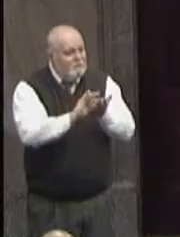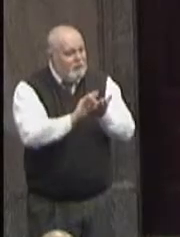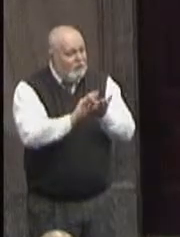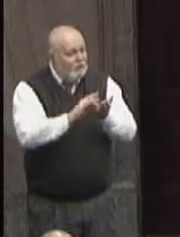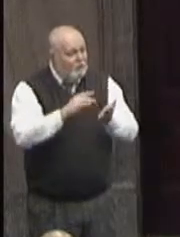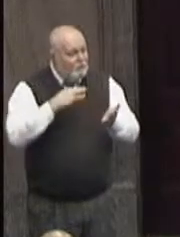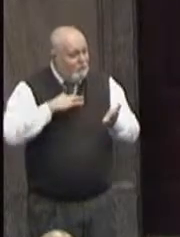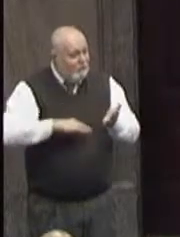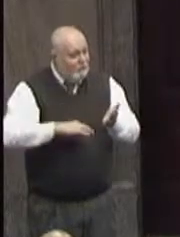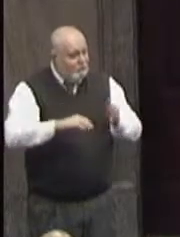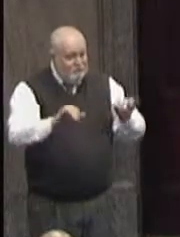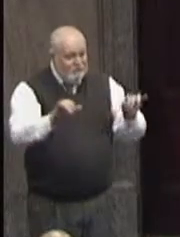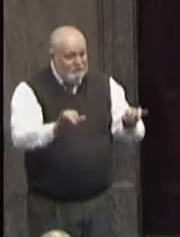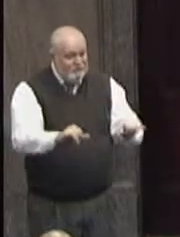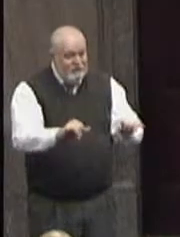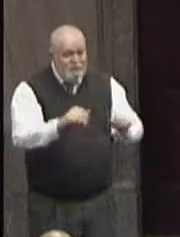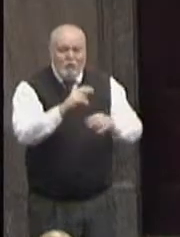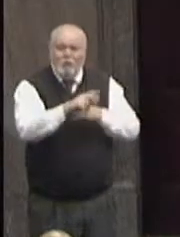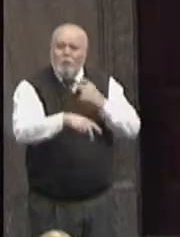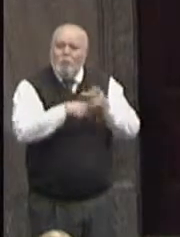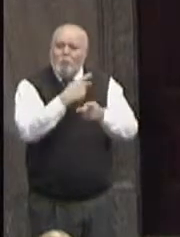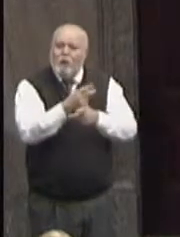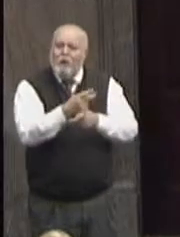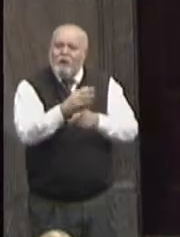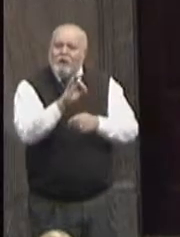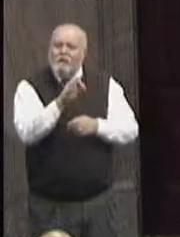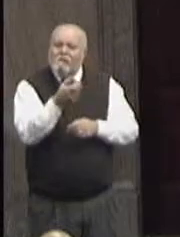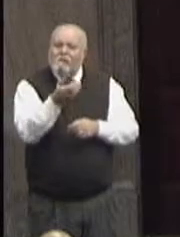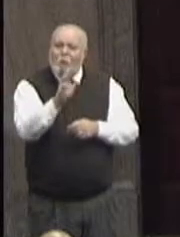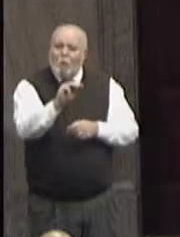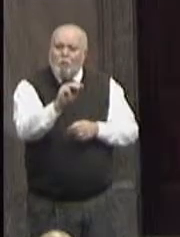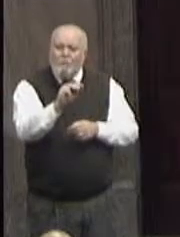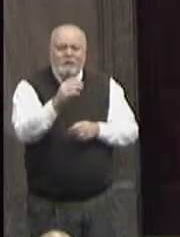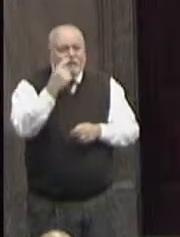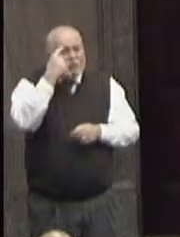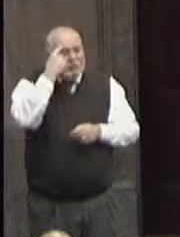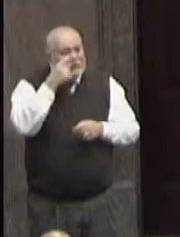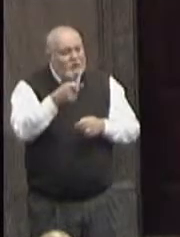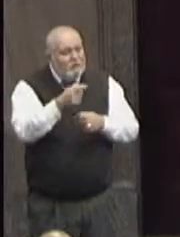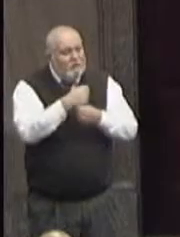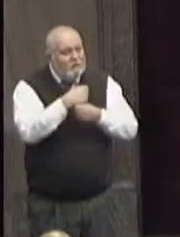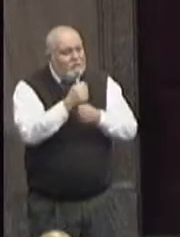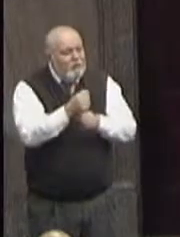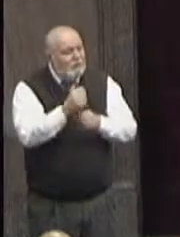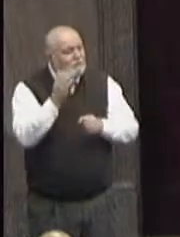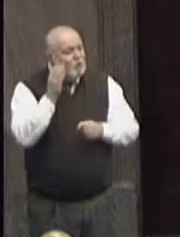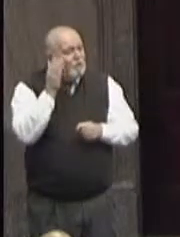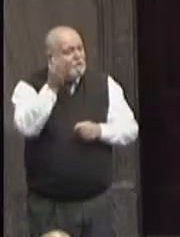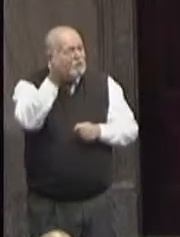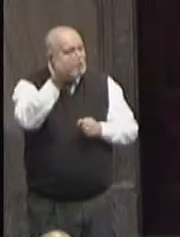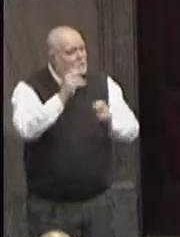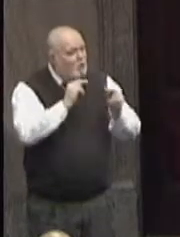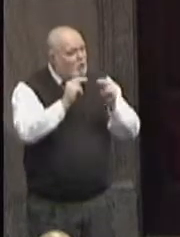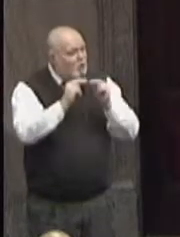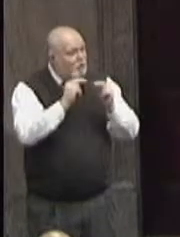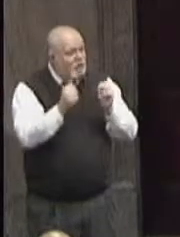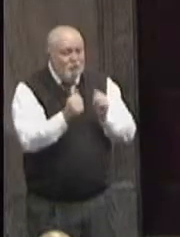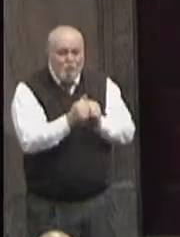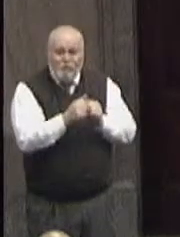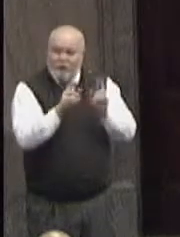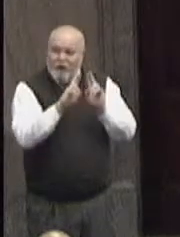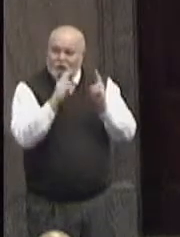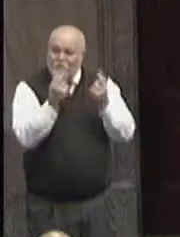the same? And what kind of forum do you think you have created for future negotiations with our